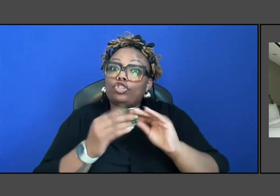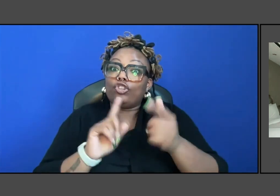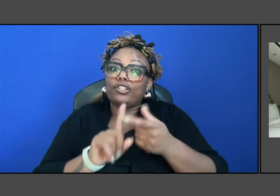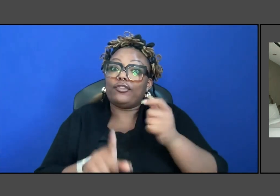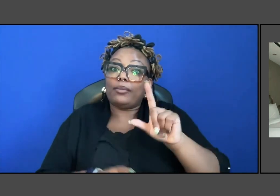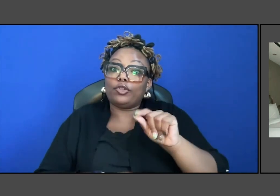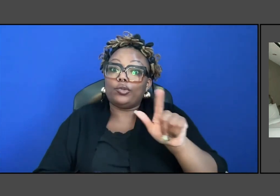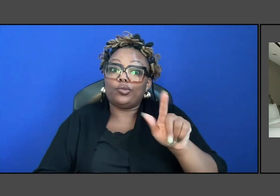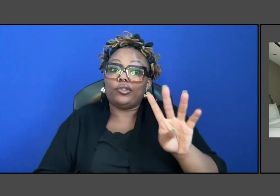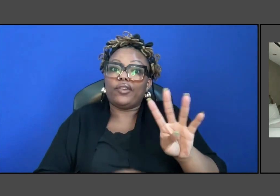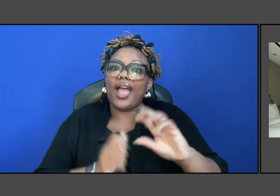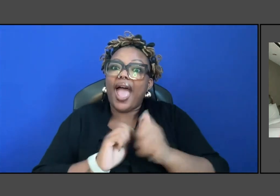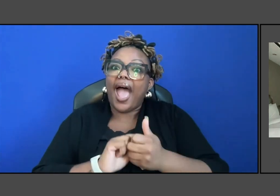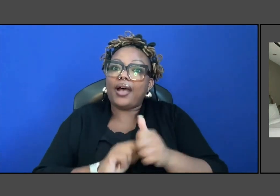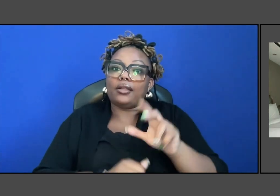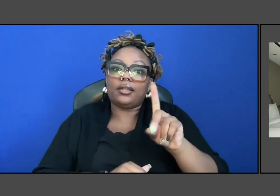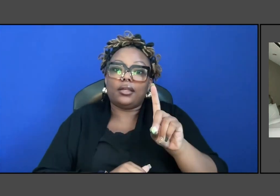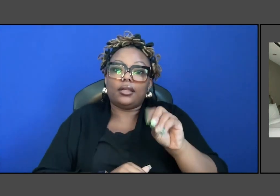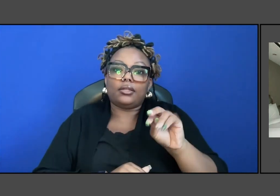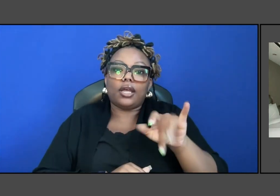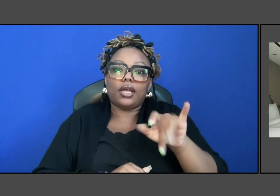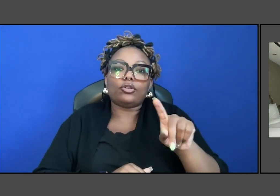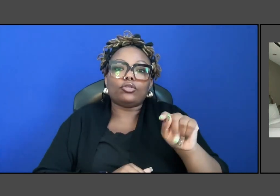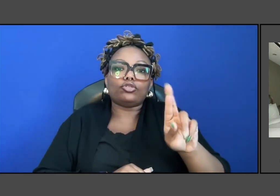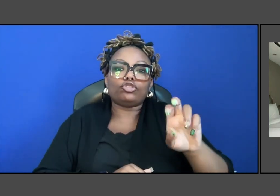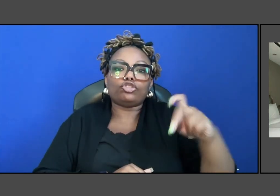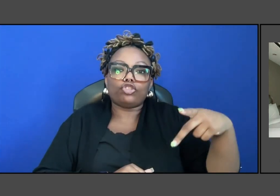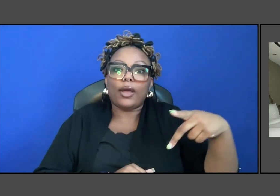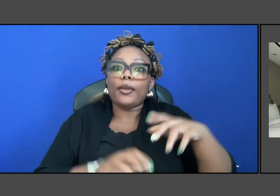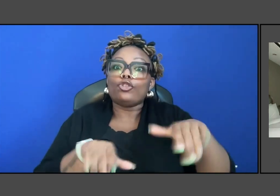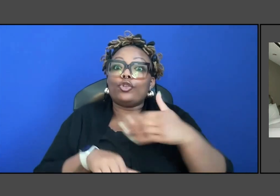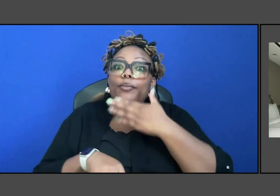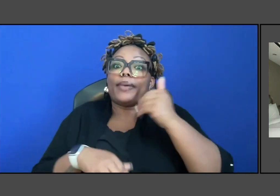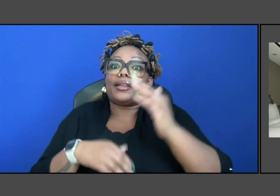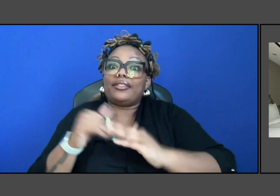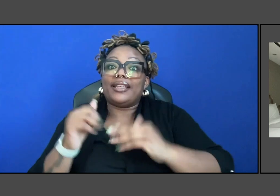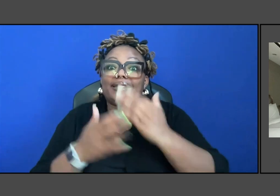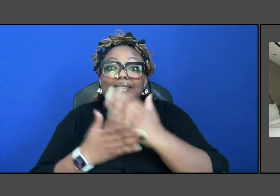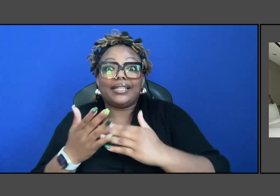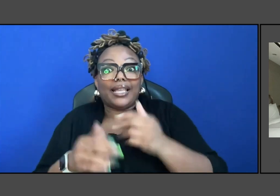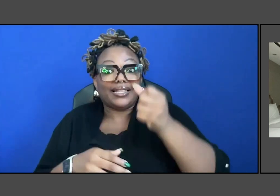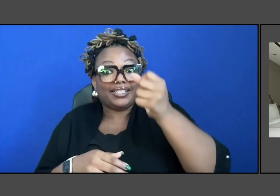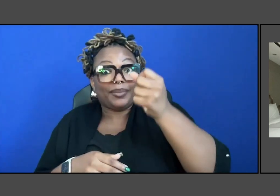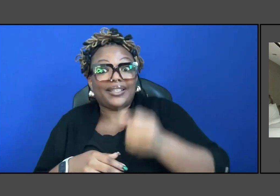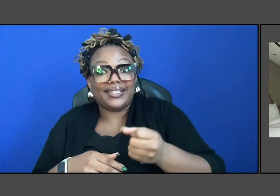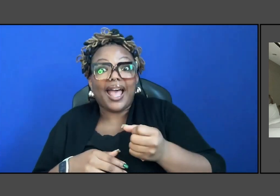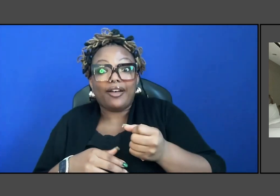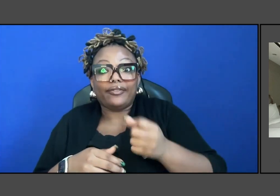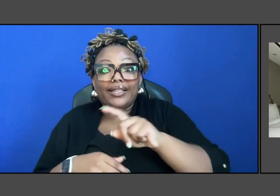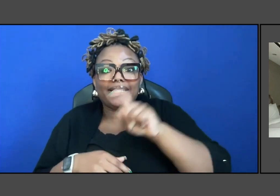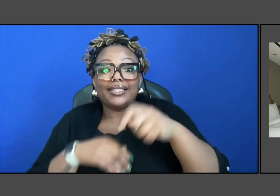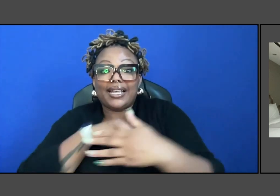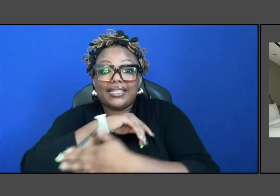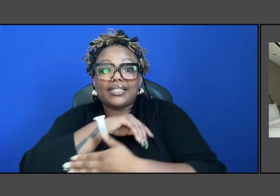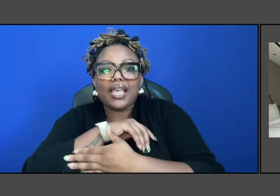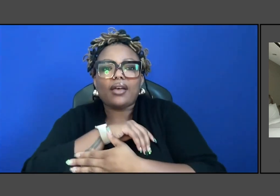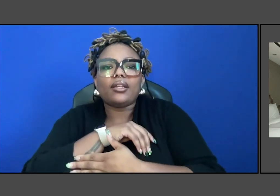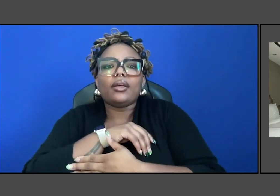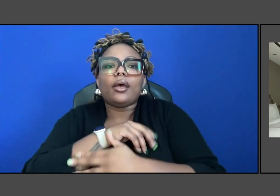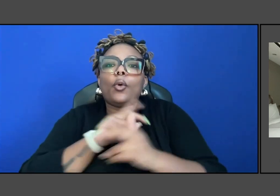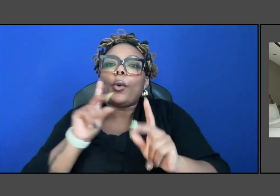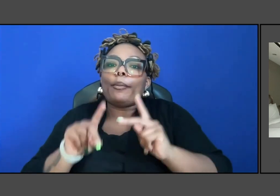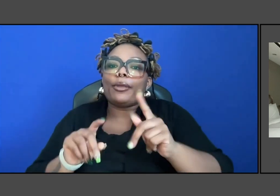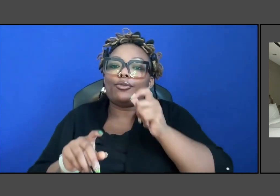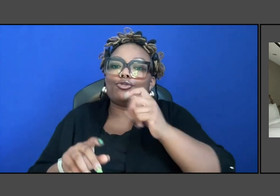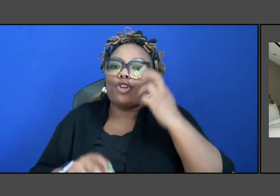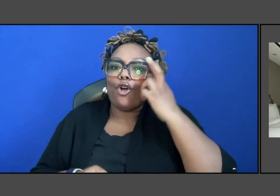Donald Trump do better in some of these South Texas counties near the border, right? And like what gets flattened is just that, that people